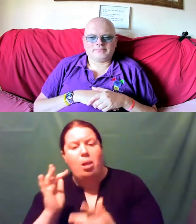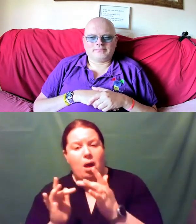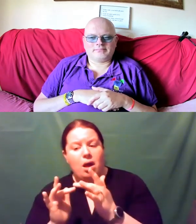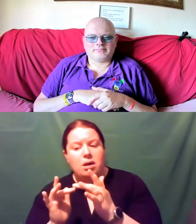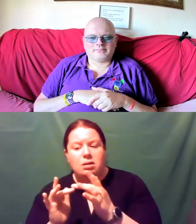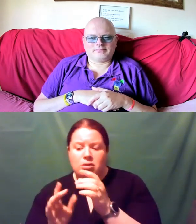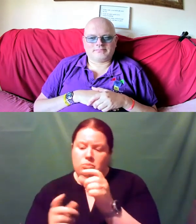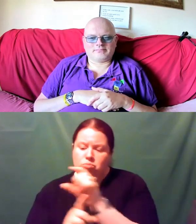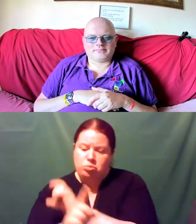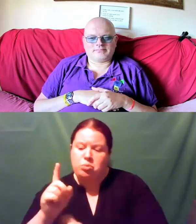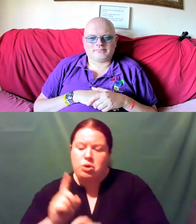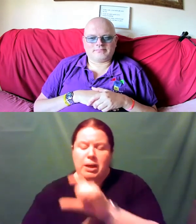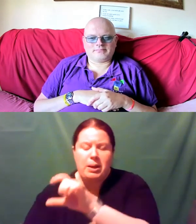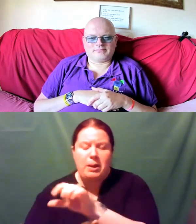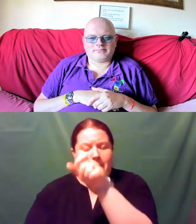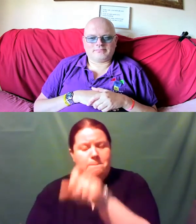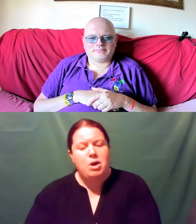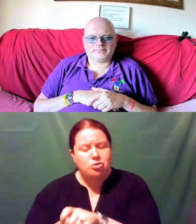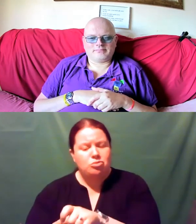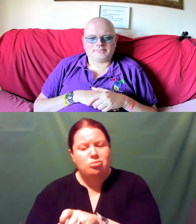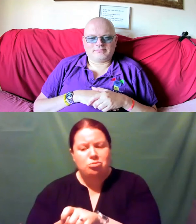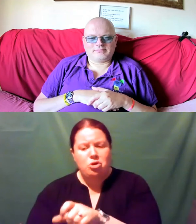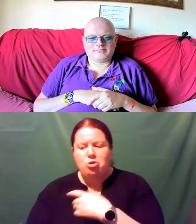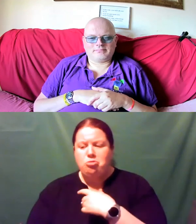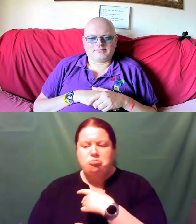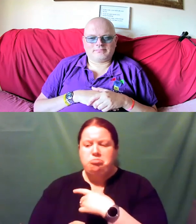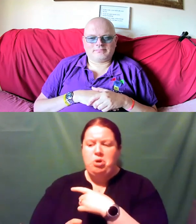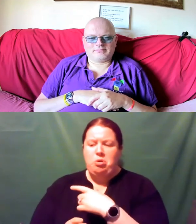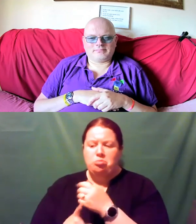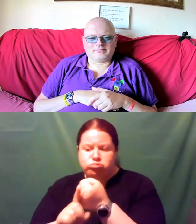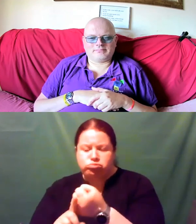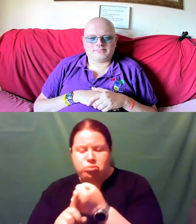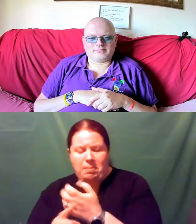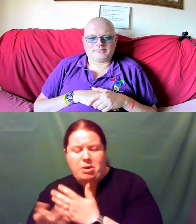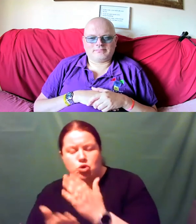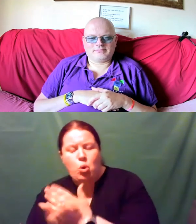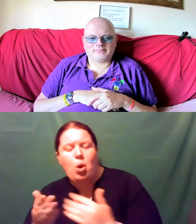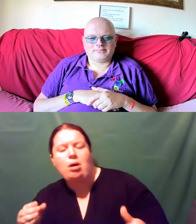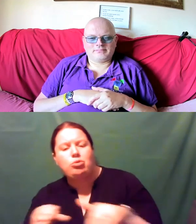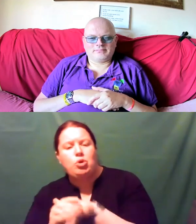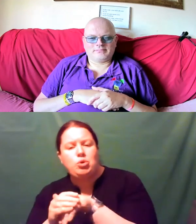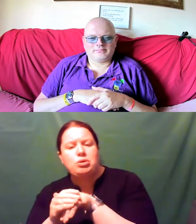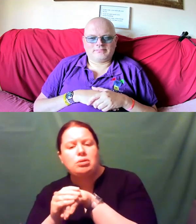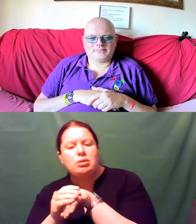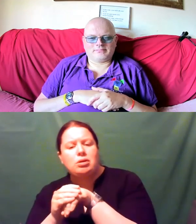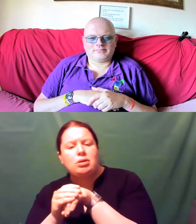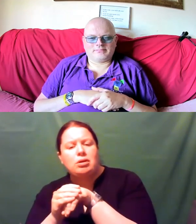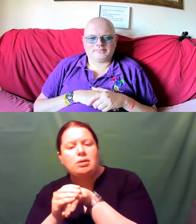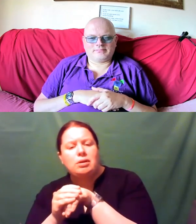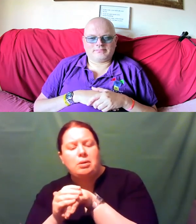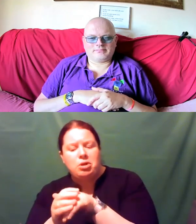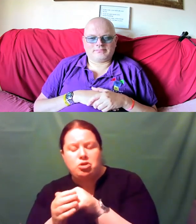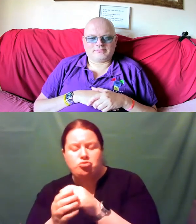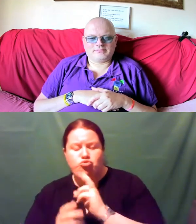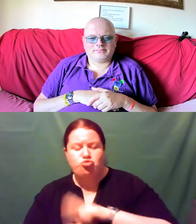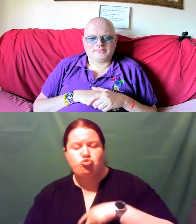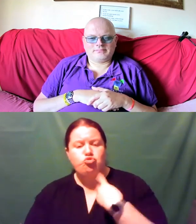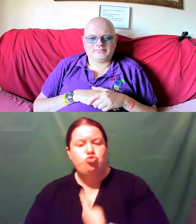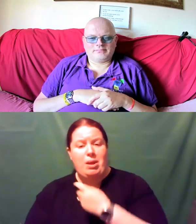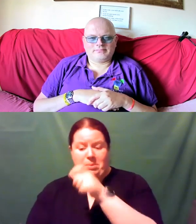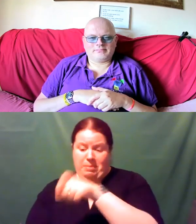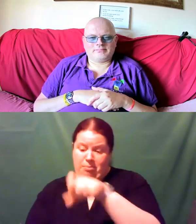non-binary person, Alex is passionate about advocating for the inclusion of and the social justice for trans people. And their